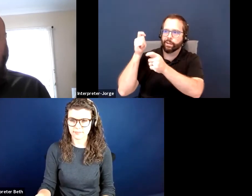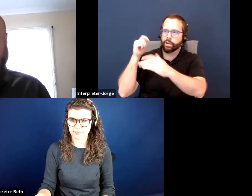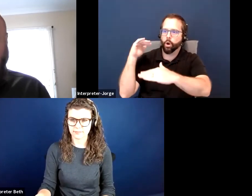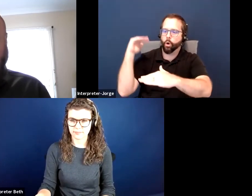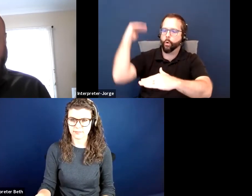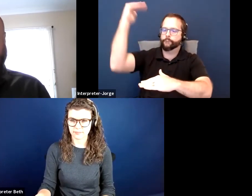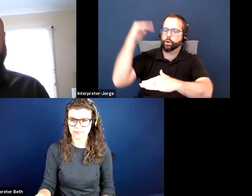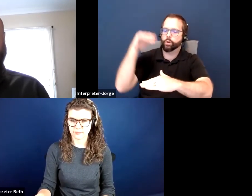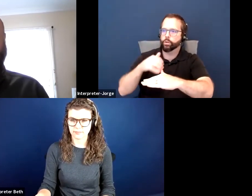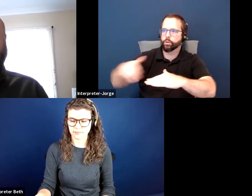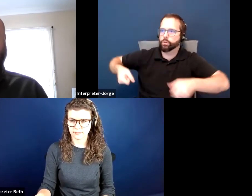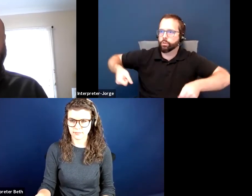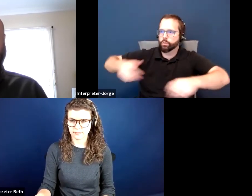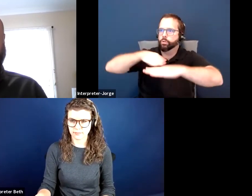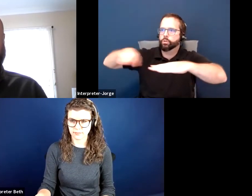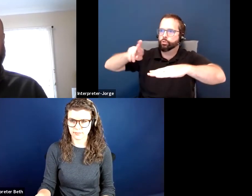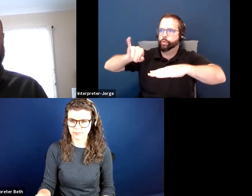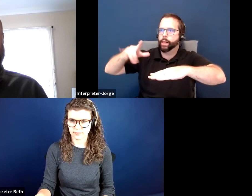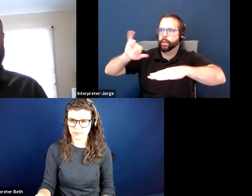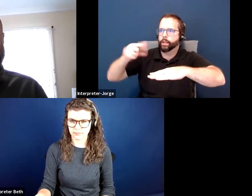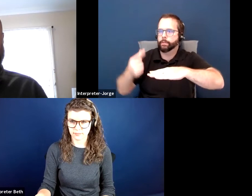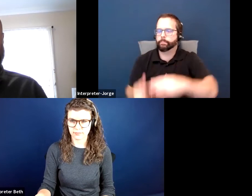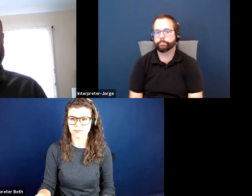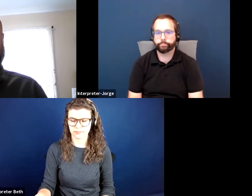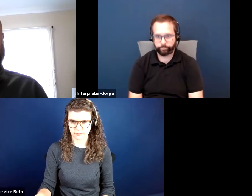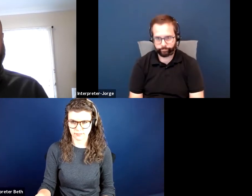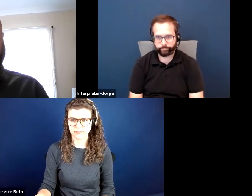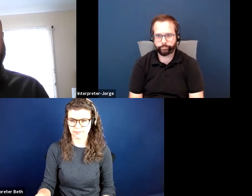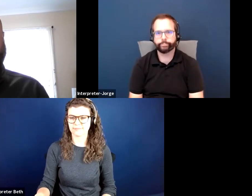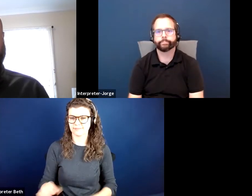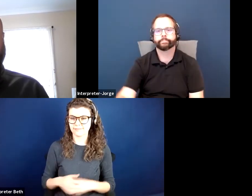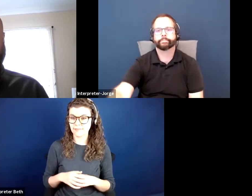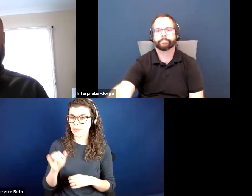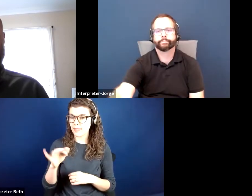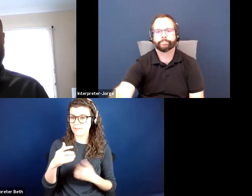Miniature golf facilities are required to have a